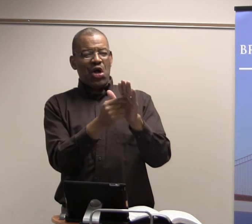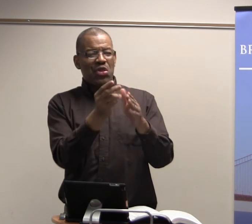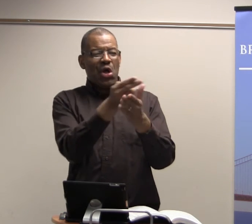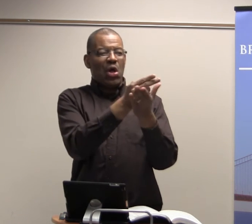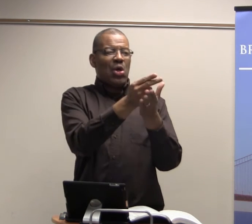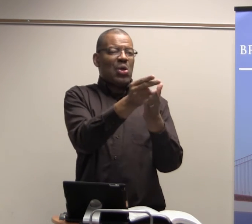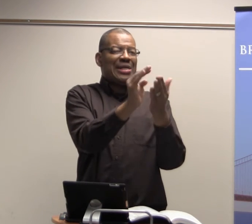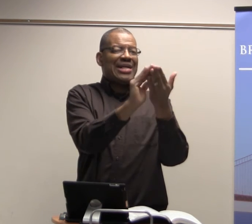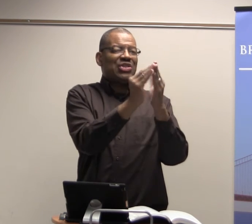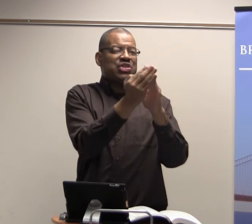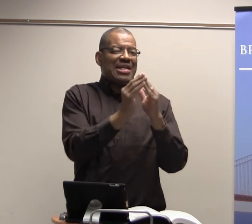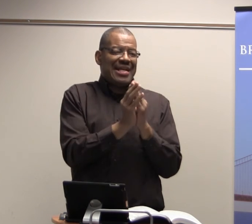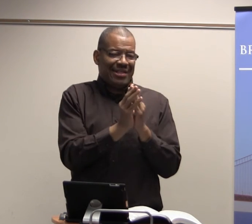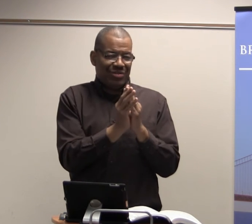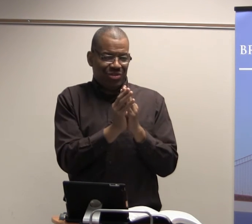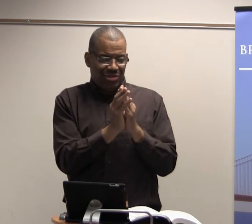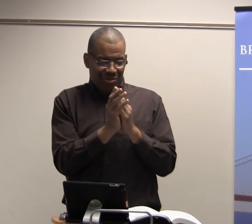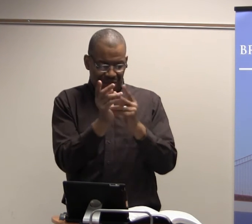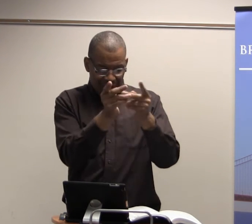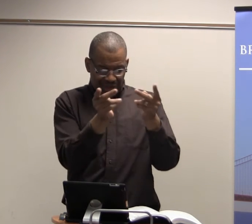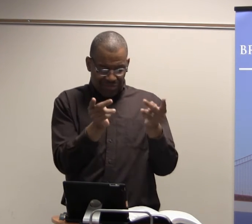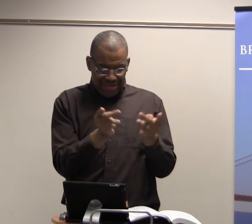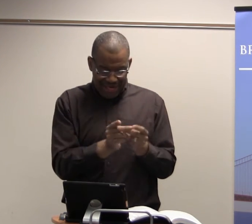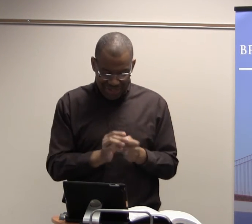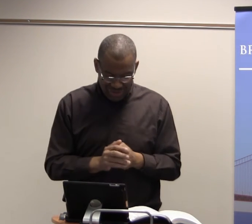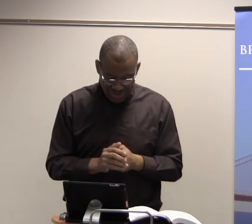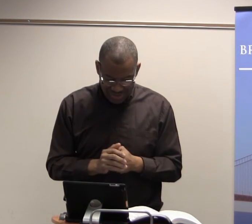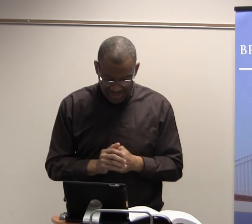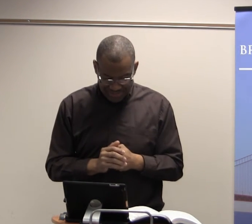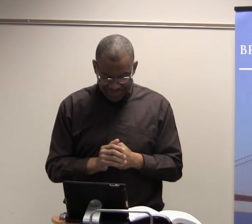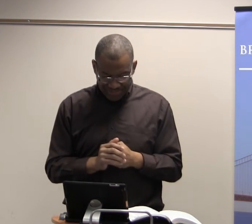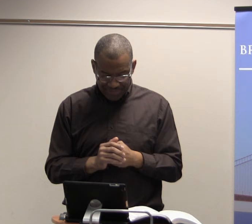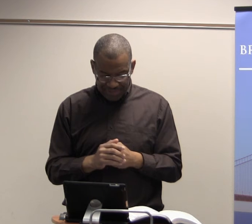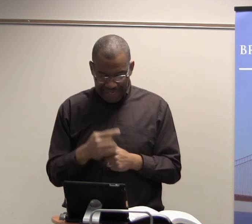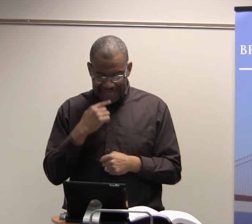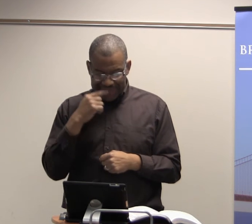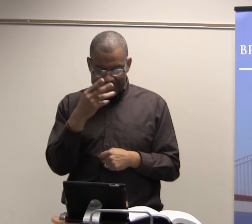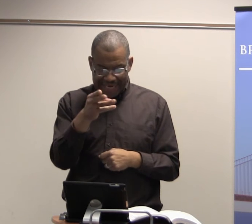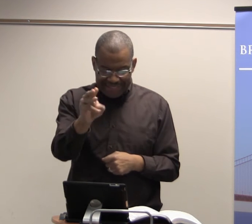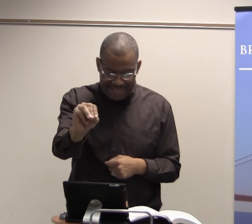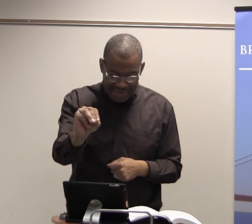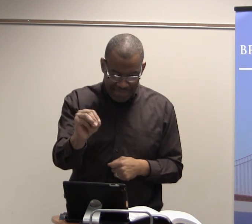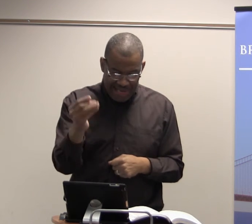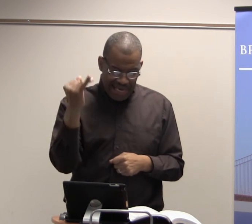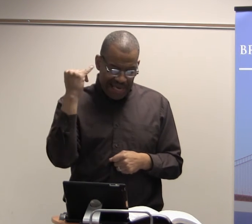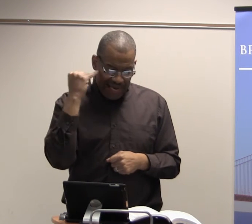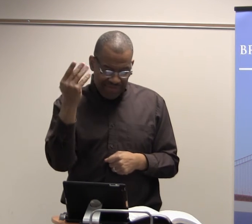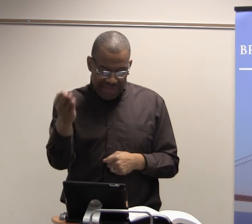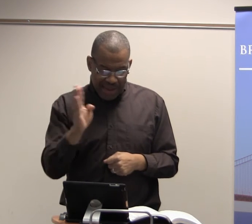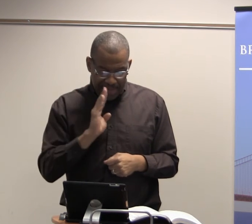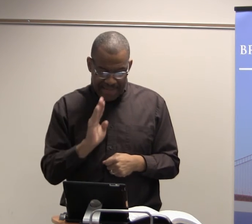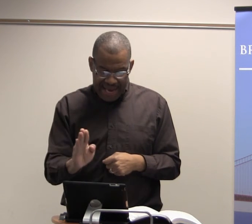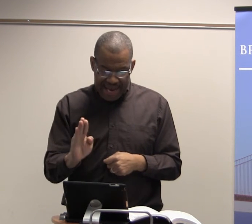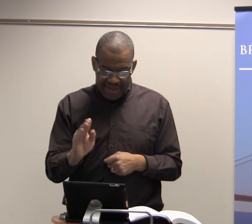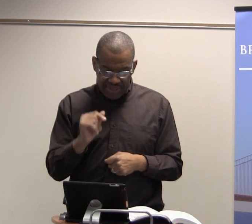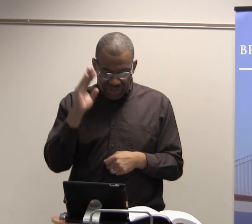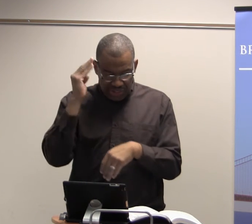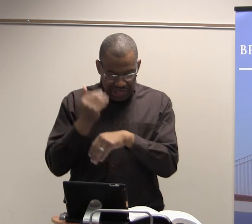showed the holy city's place. It is said to him, if thou be the Son